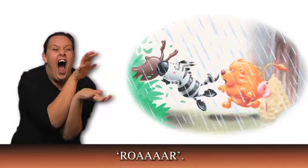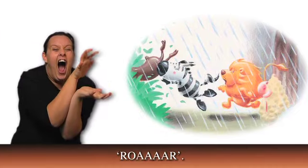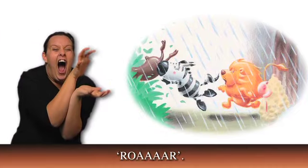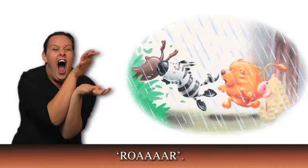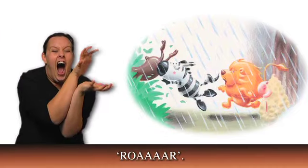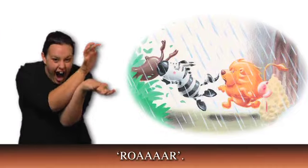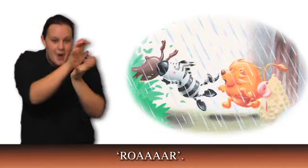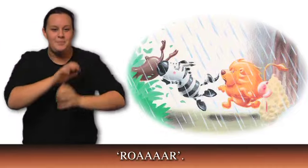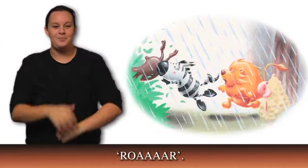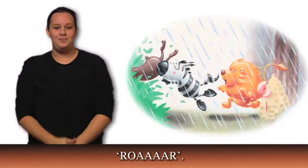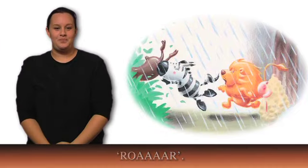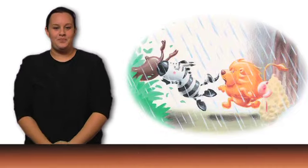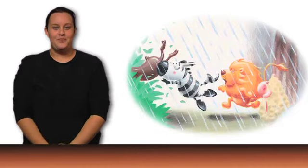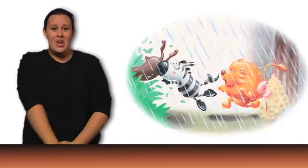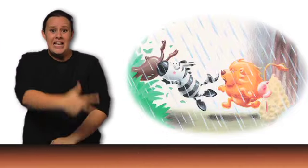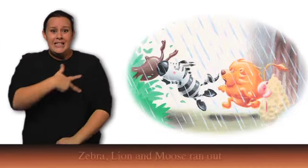cranky